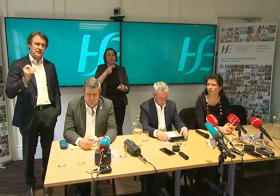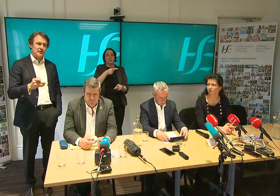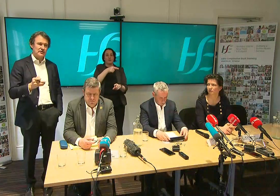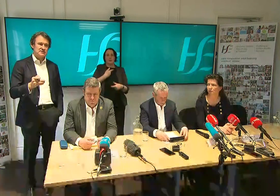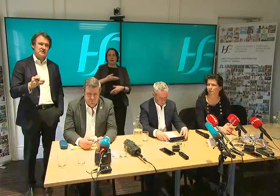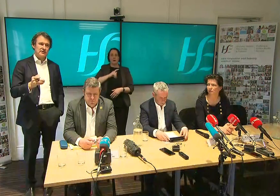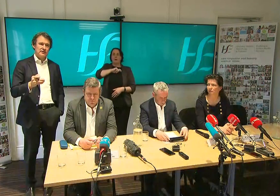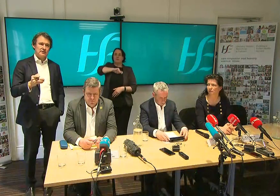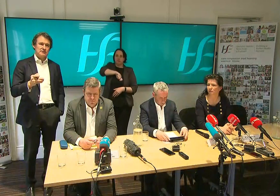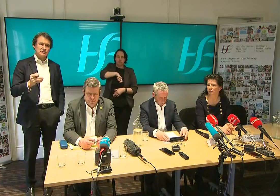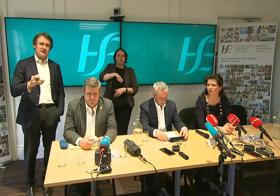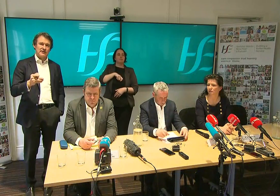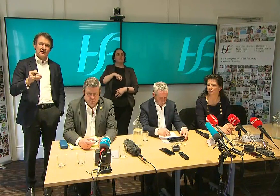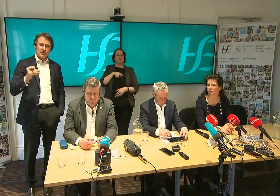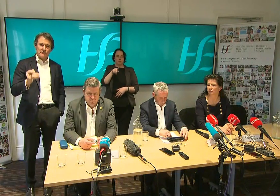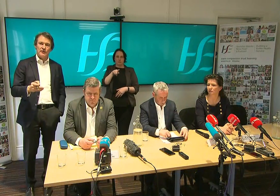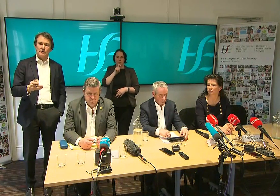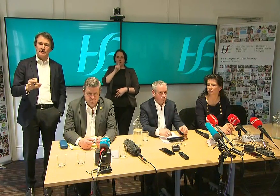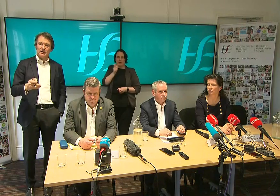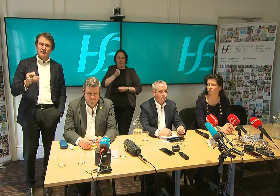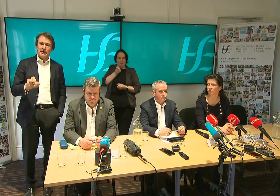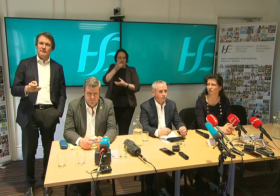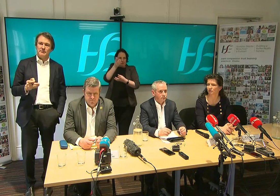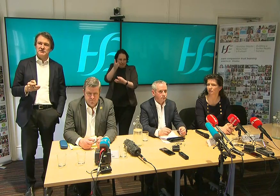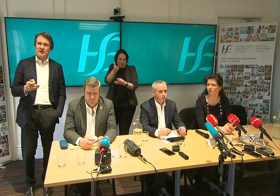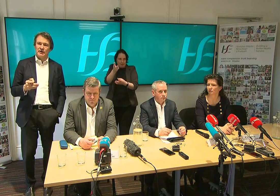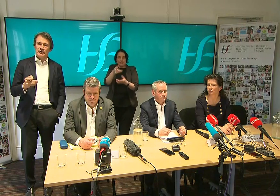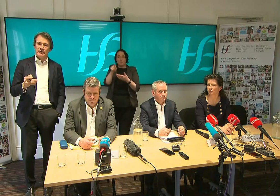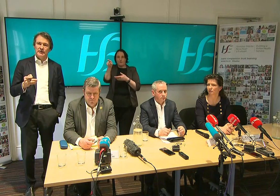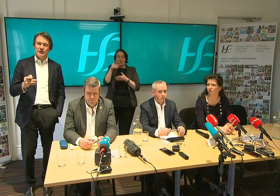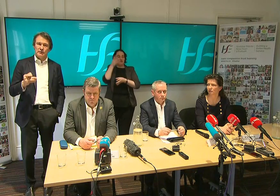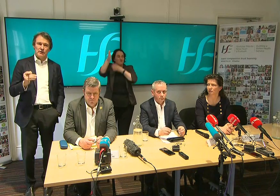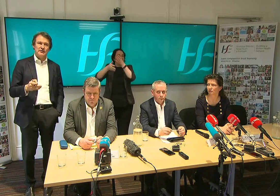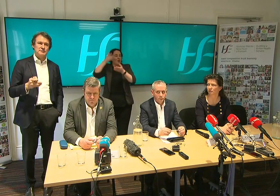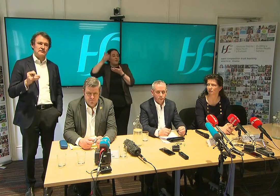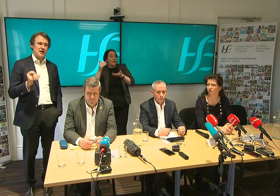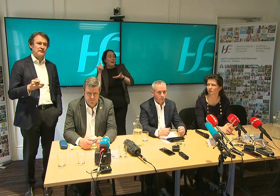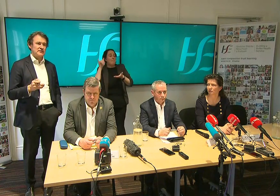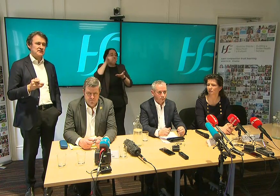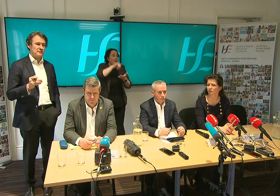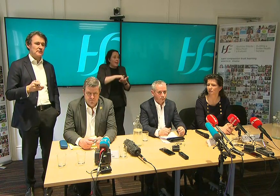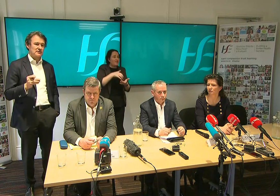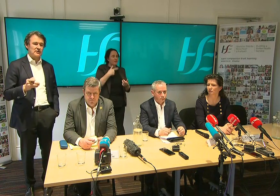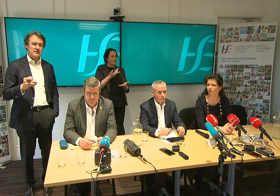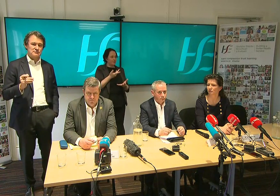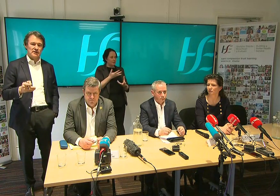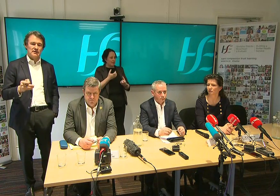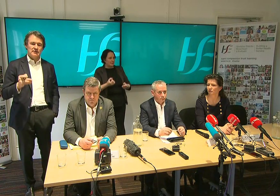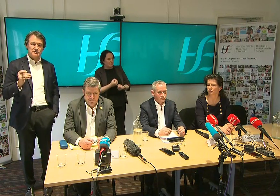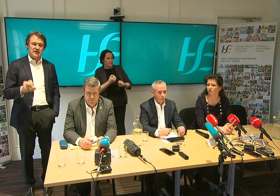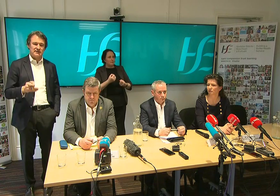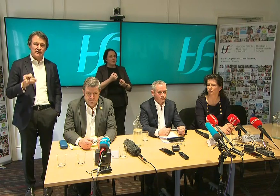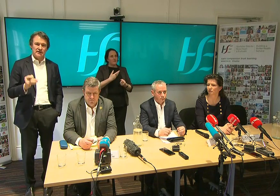the authorities, so that if they come forward, if they come back from a particular area, we want them to have confidence that the public authorities